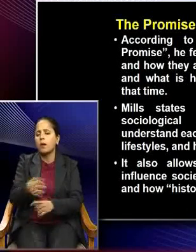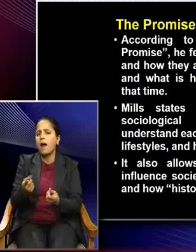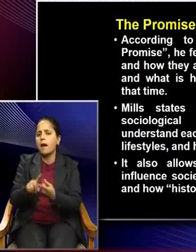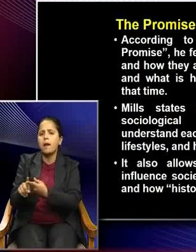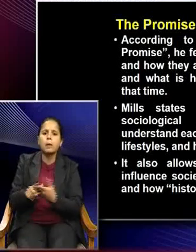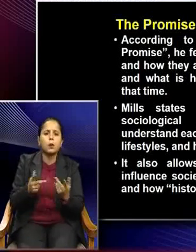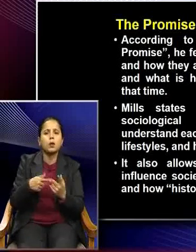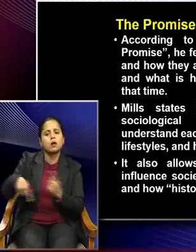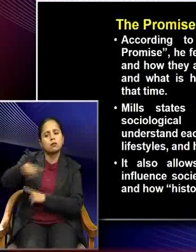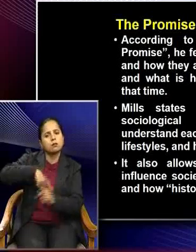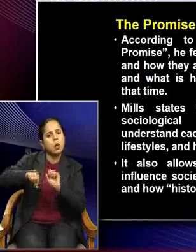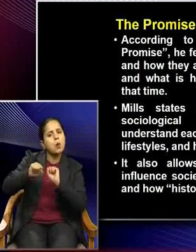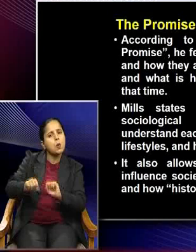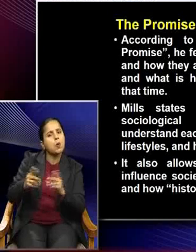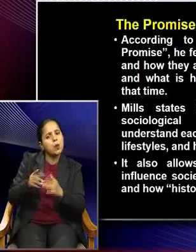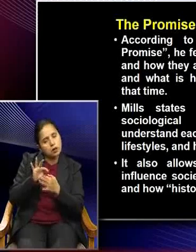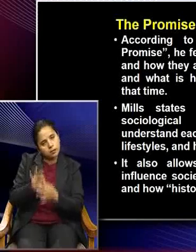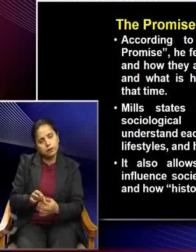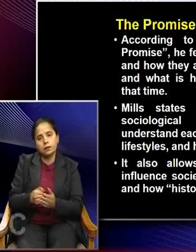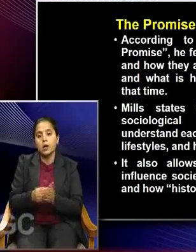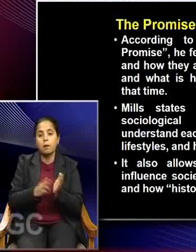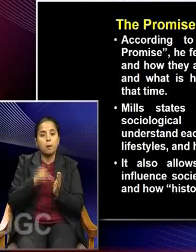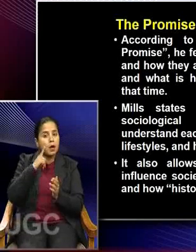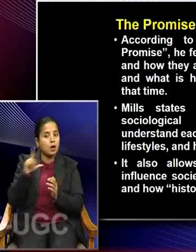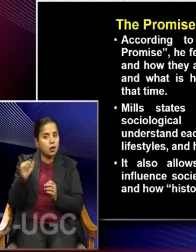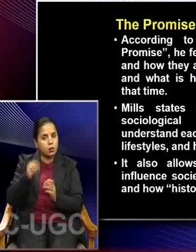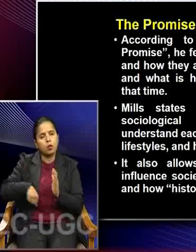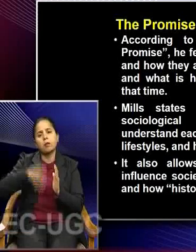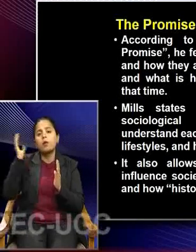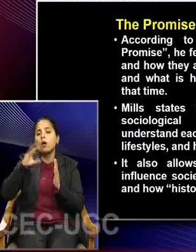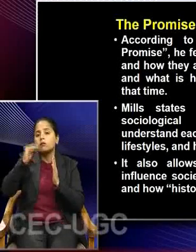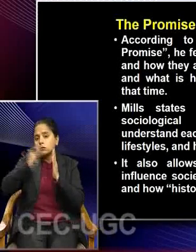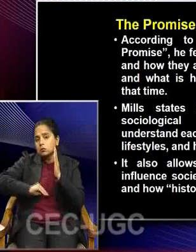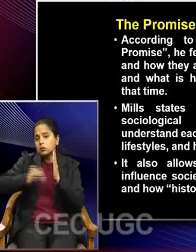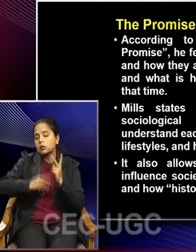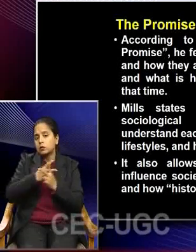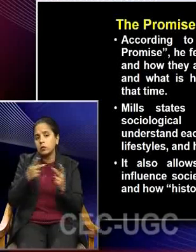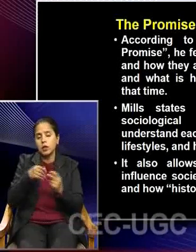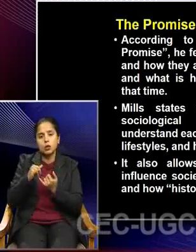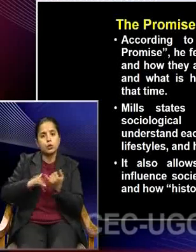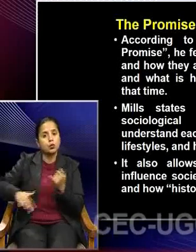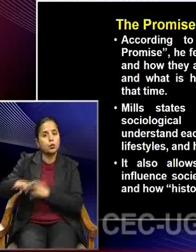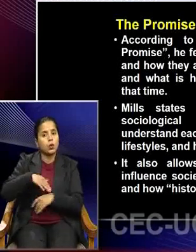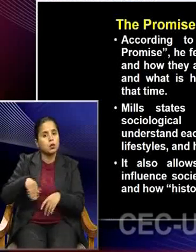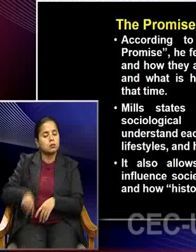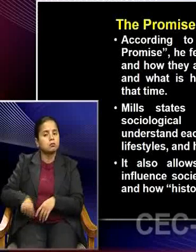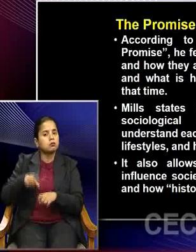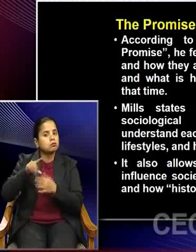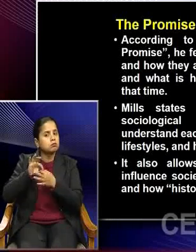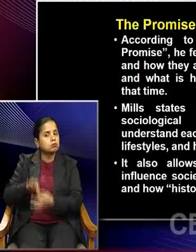happening around them. Mill, in his essay, states that sociological